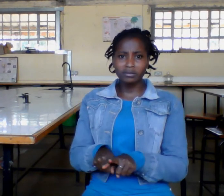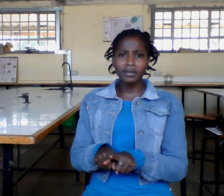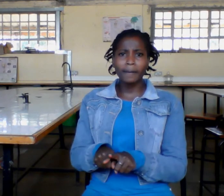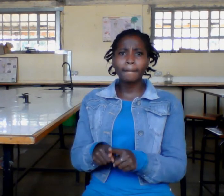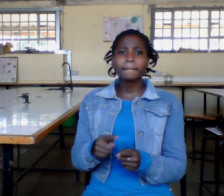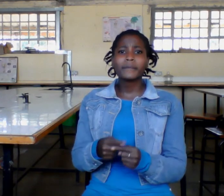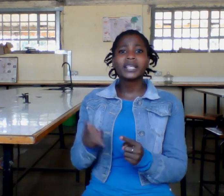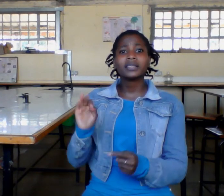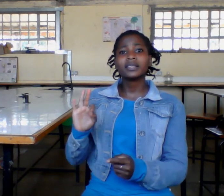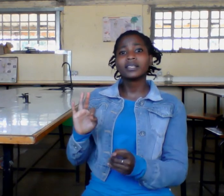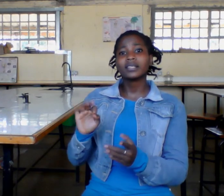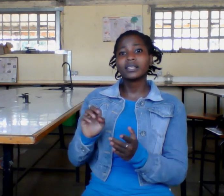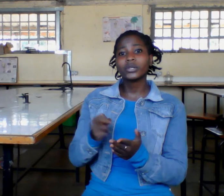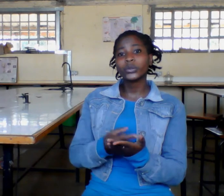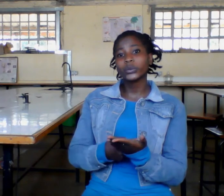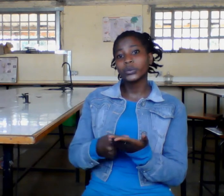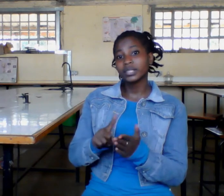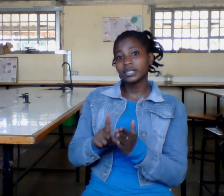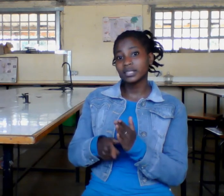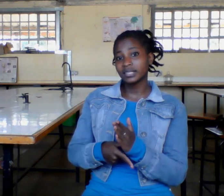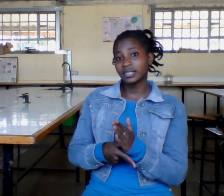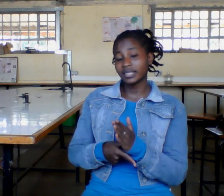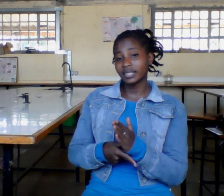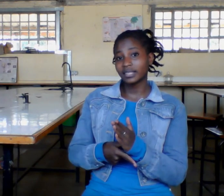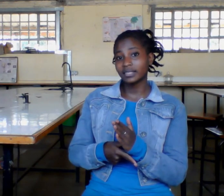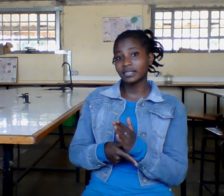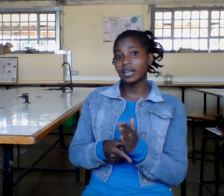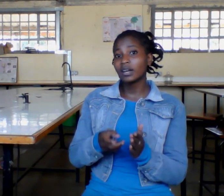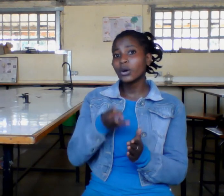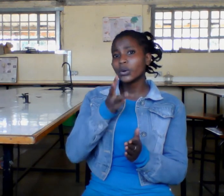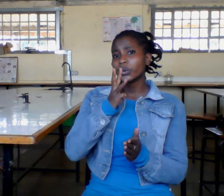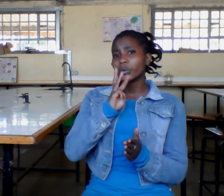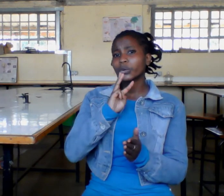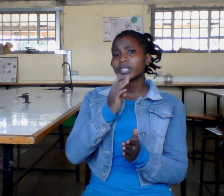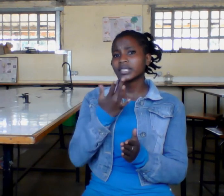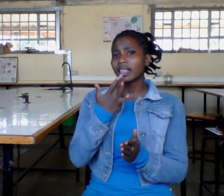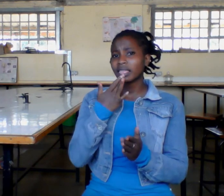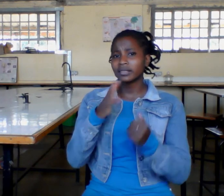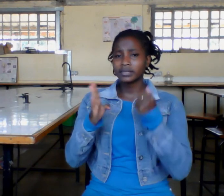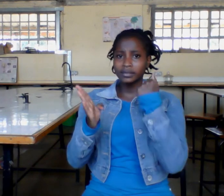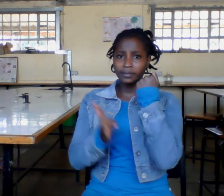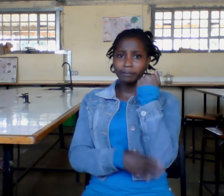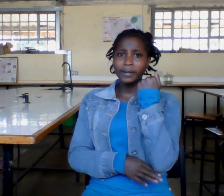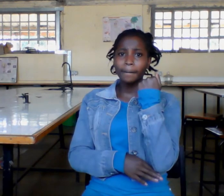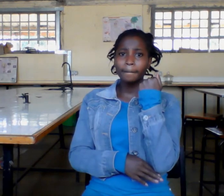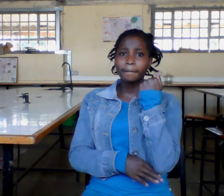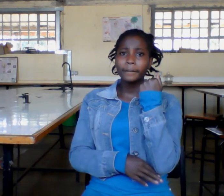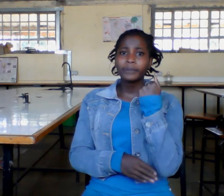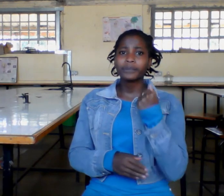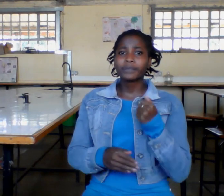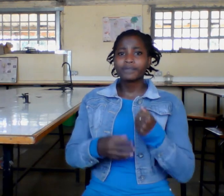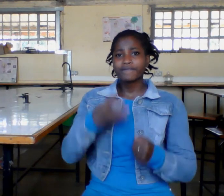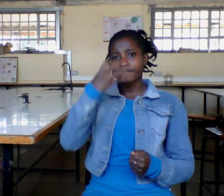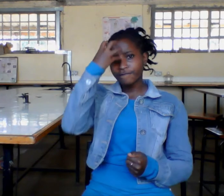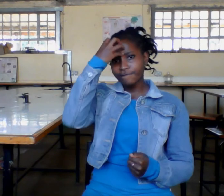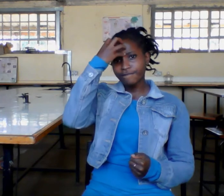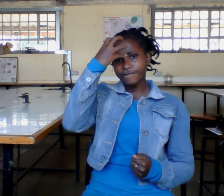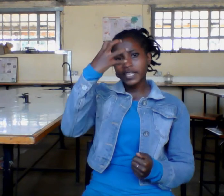had forgotten his pipe, and leaving his burden on the way, he returned to get back his pipe. For a fox